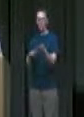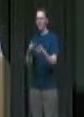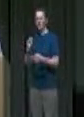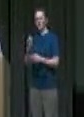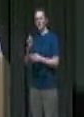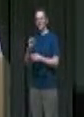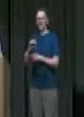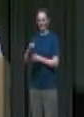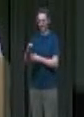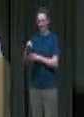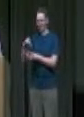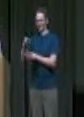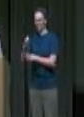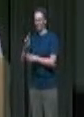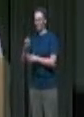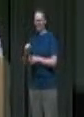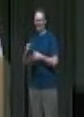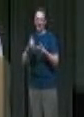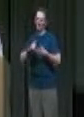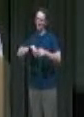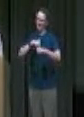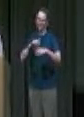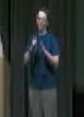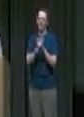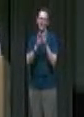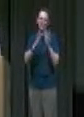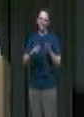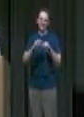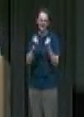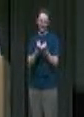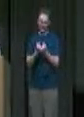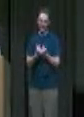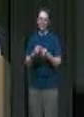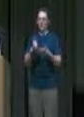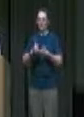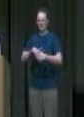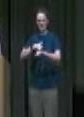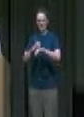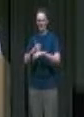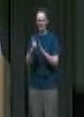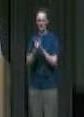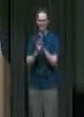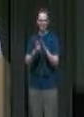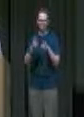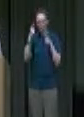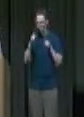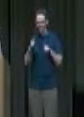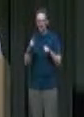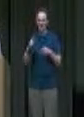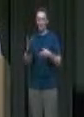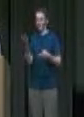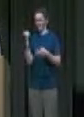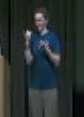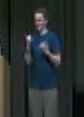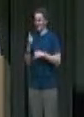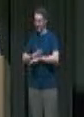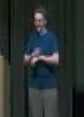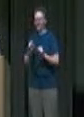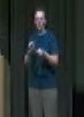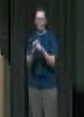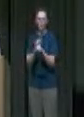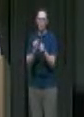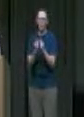that agreement that was signed earlier today to get it to where we were able to work with the